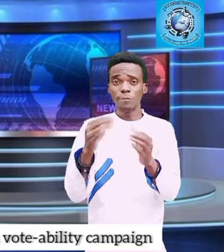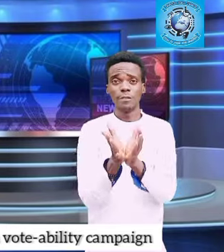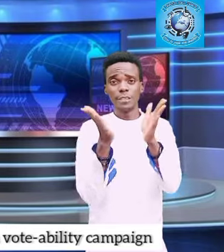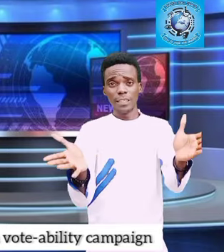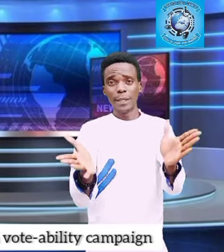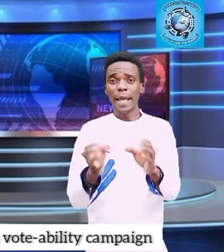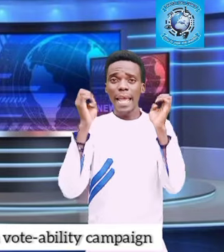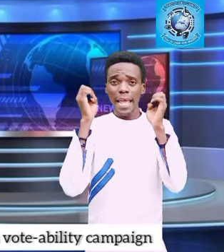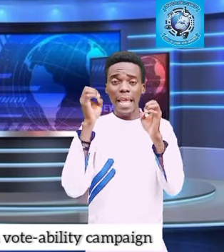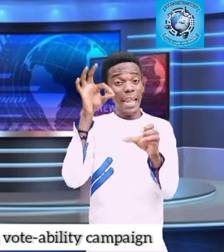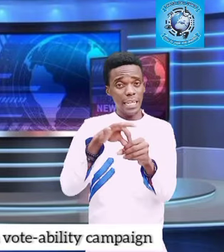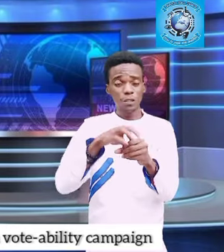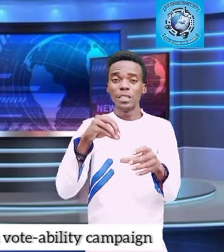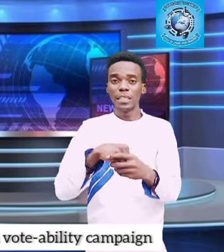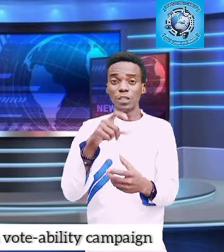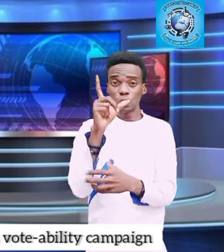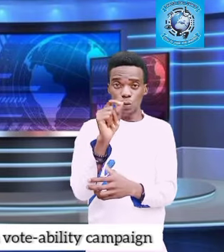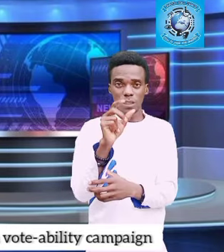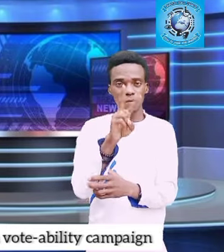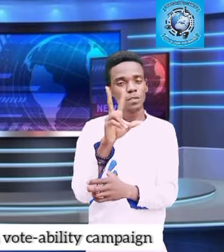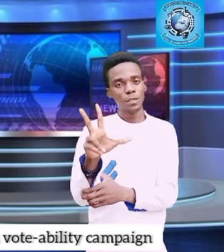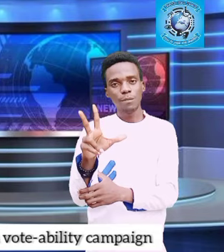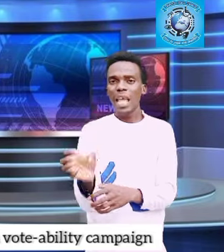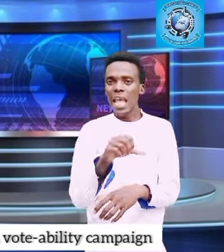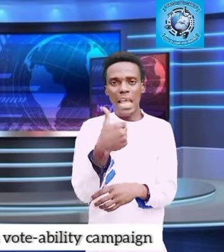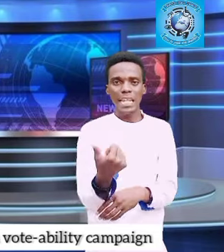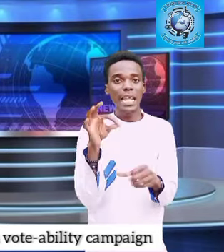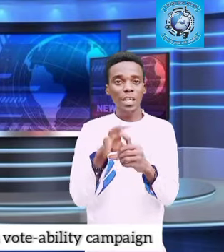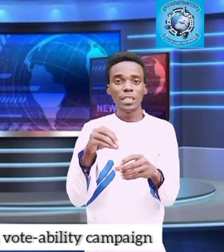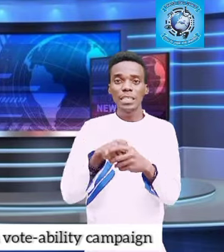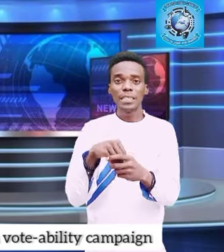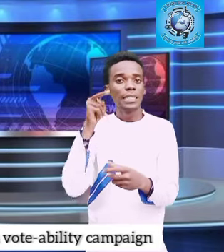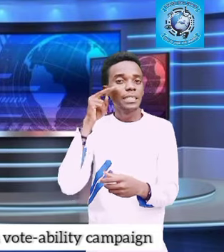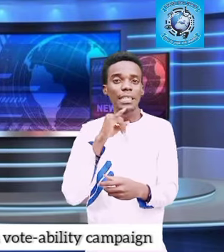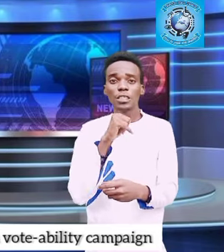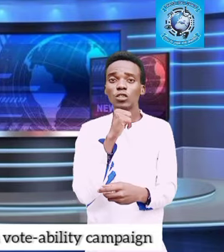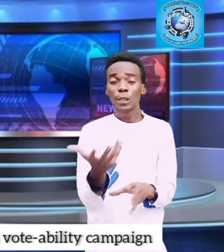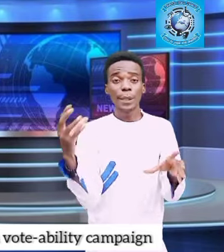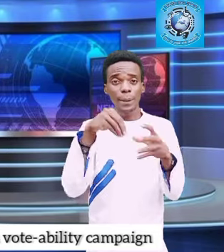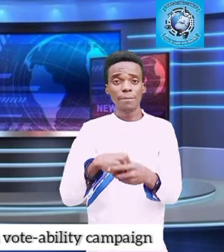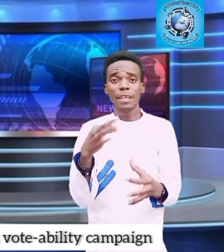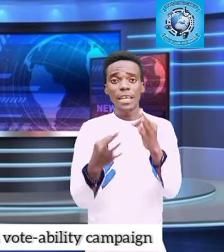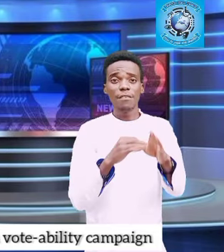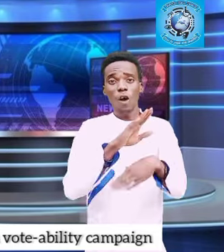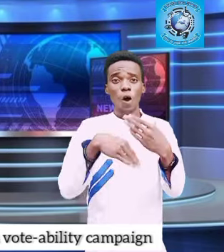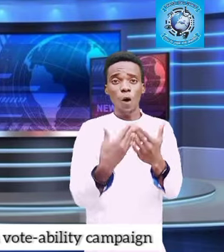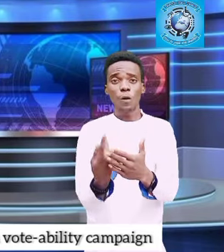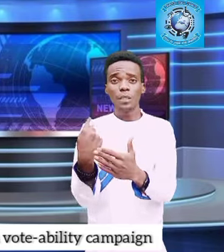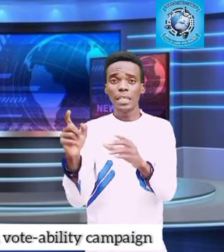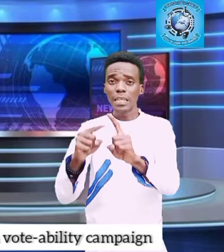in 2023. Any election in Nigeria is not inclusive if all the segments